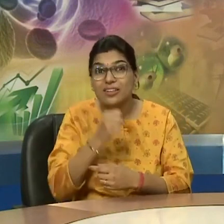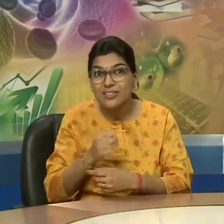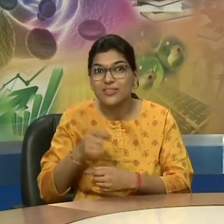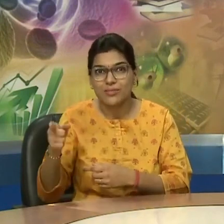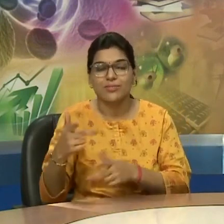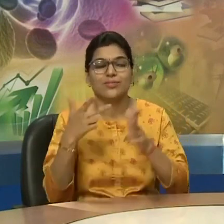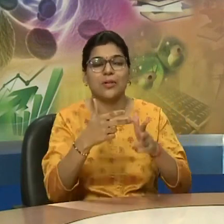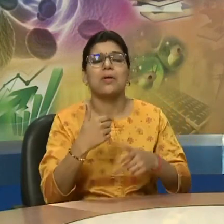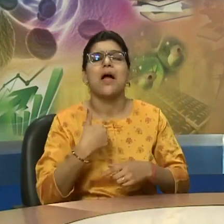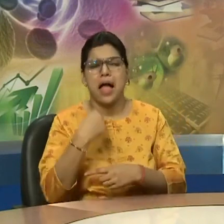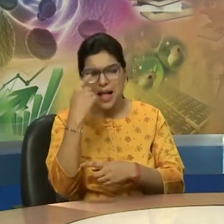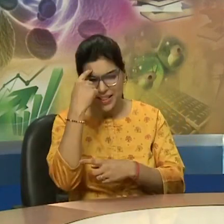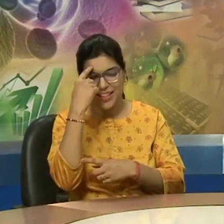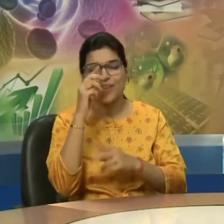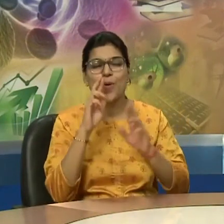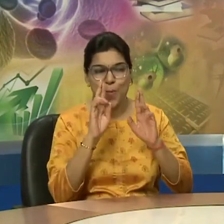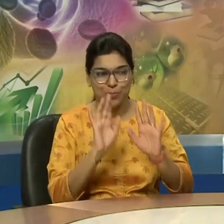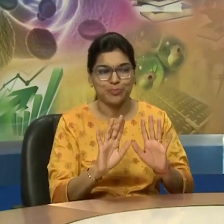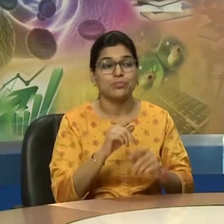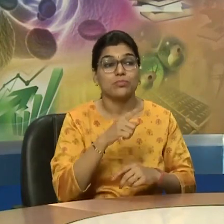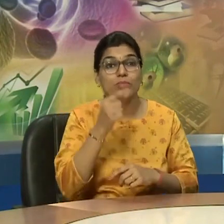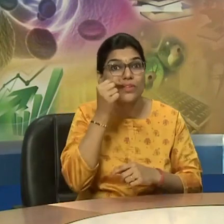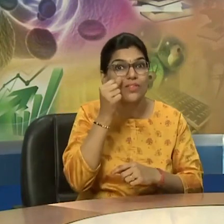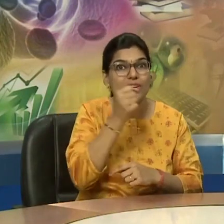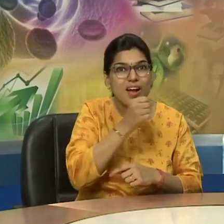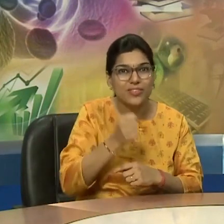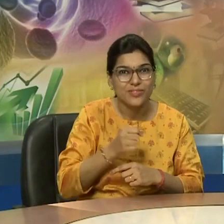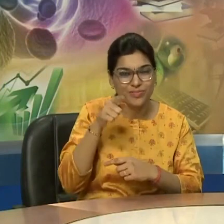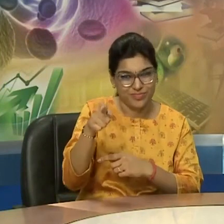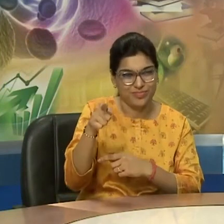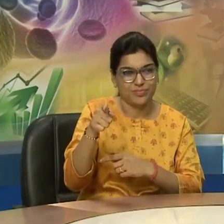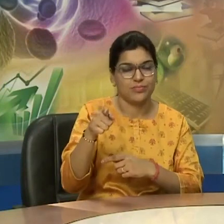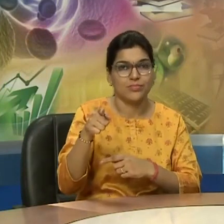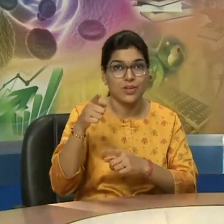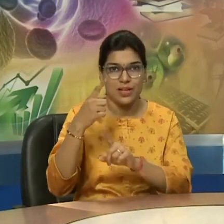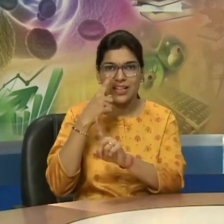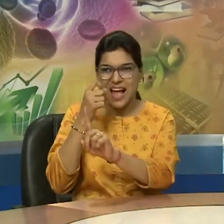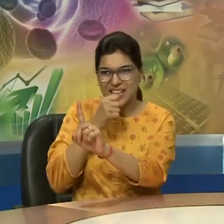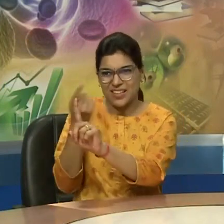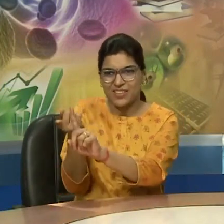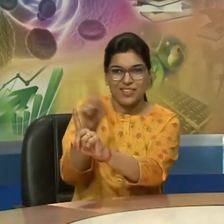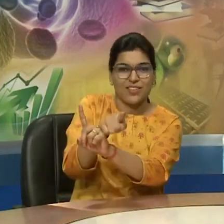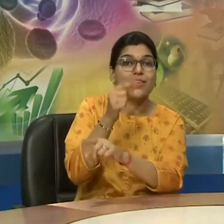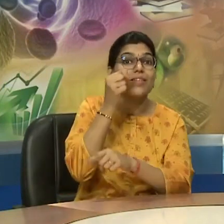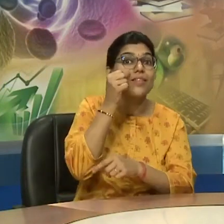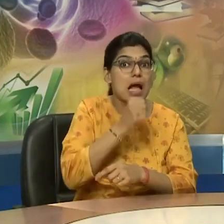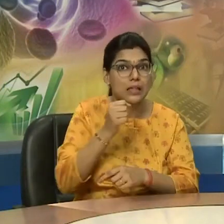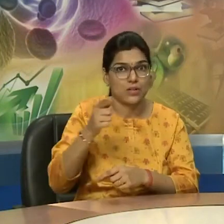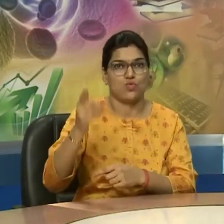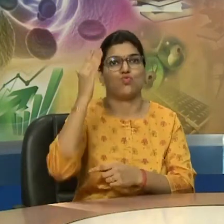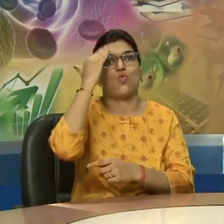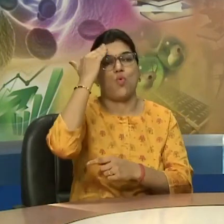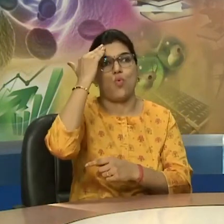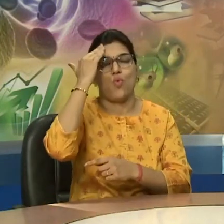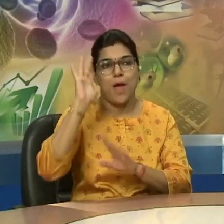Grandma. I think your grandpa will be